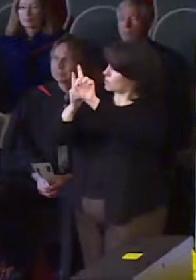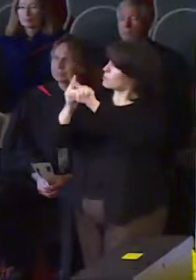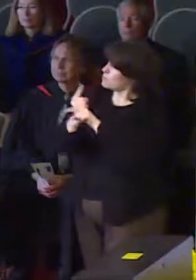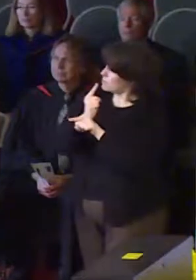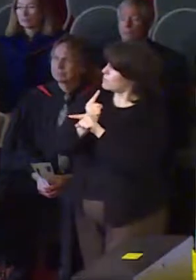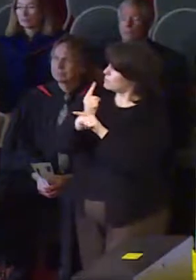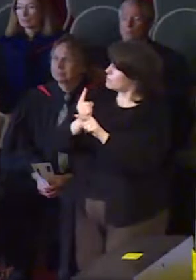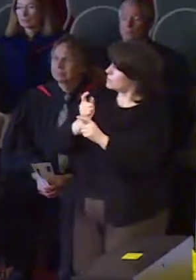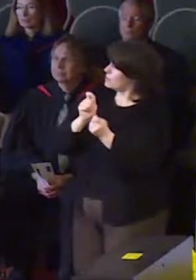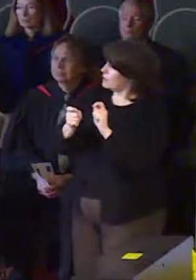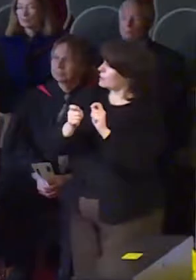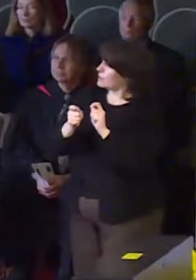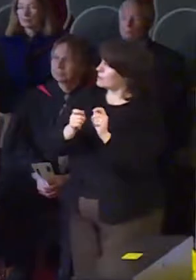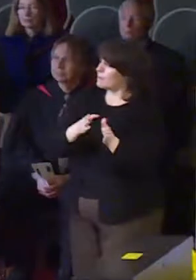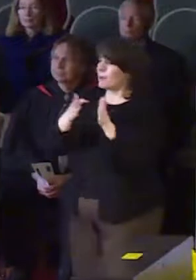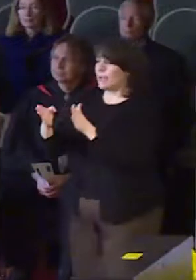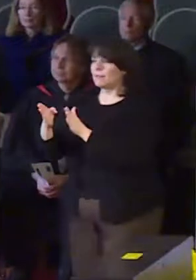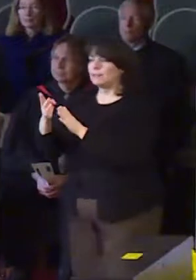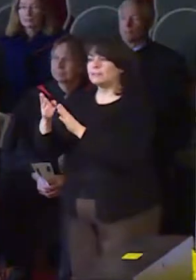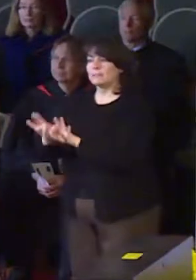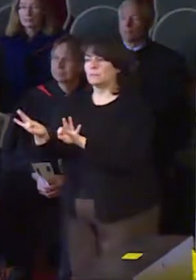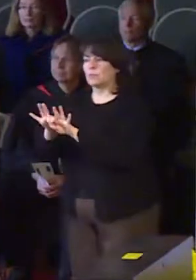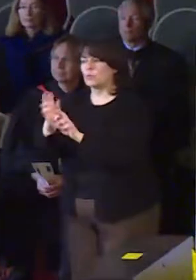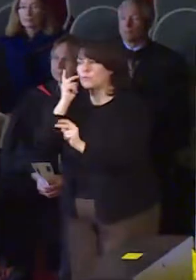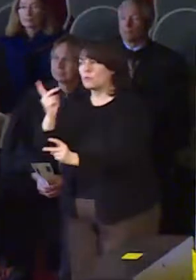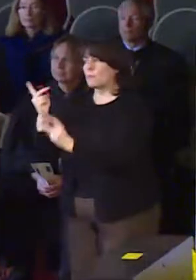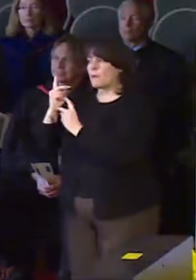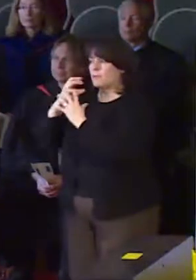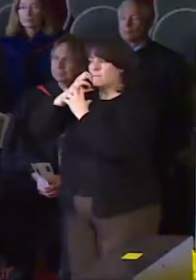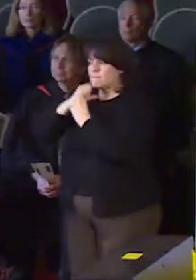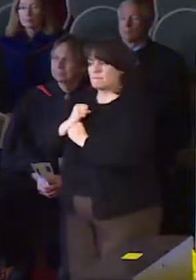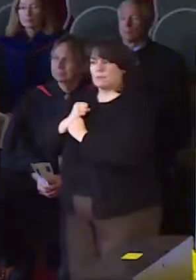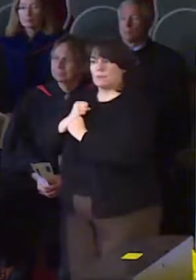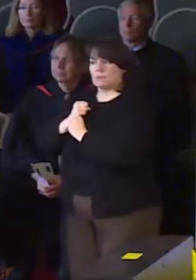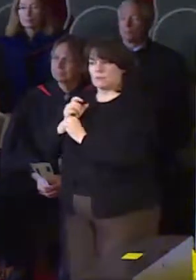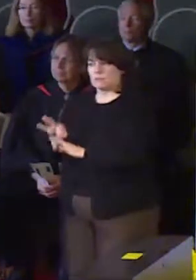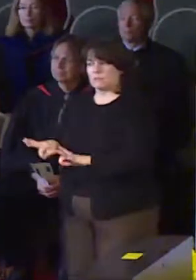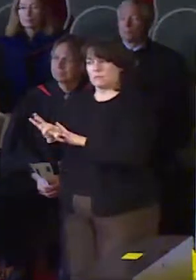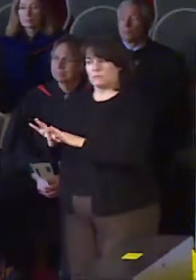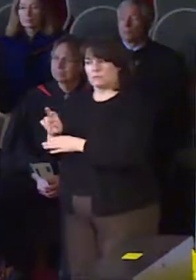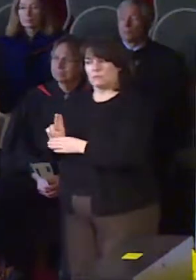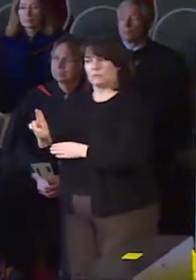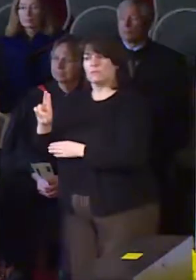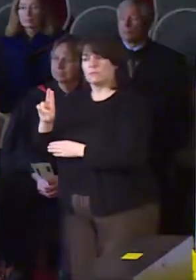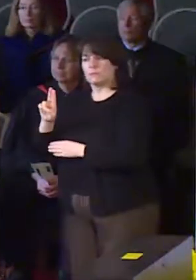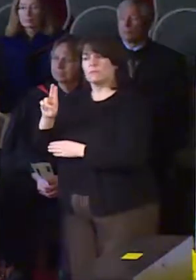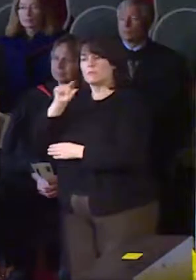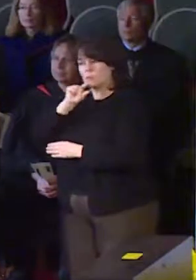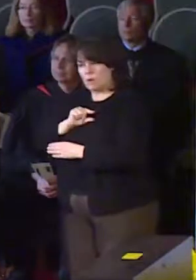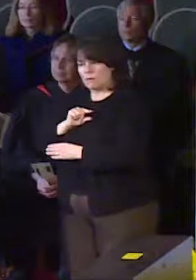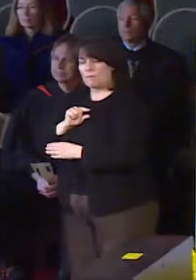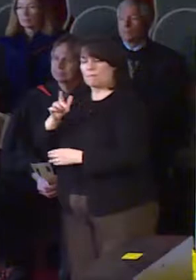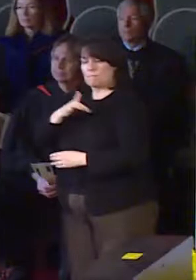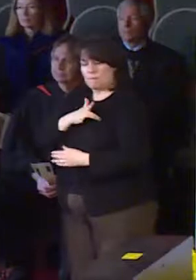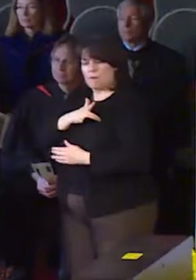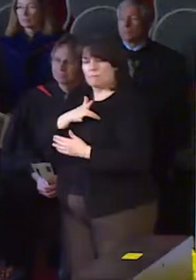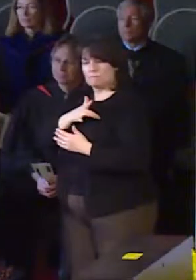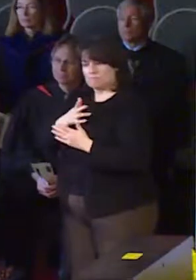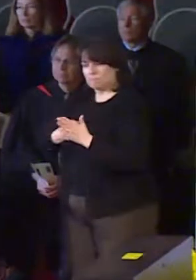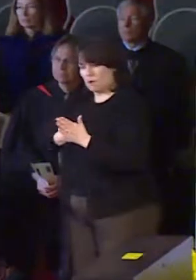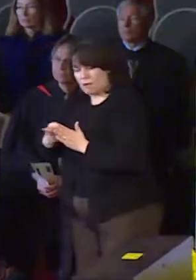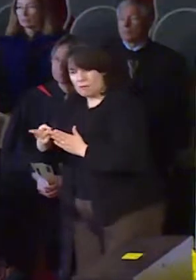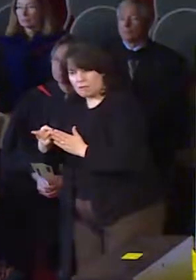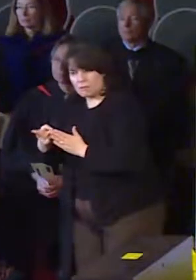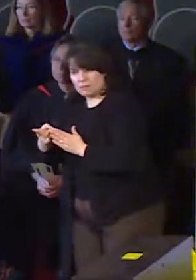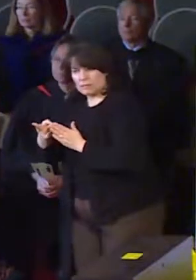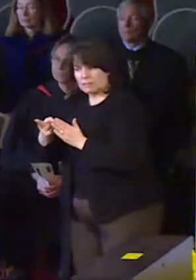to remember and work to preserve and enhance what makes the University of Guelph so unique: our integrity, our team and